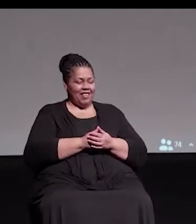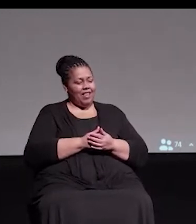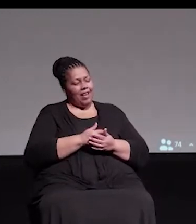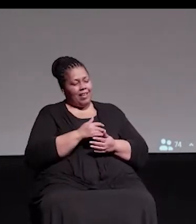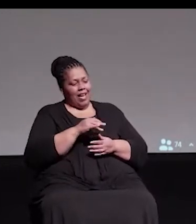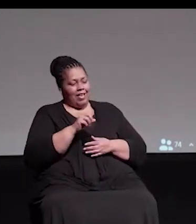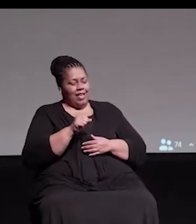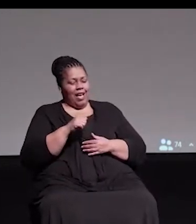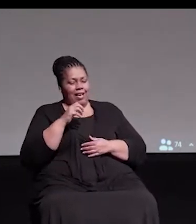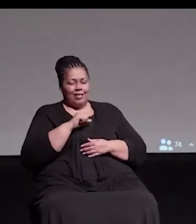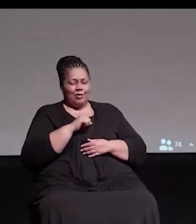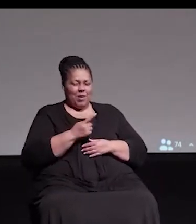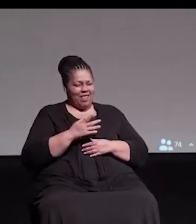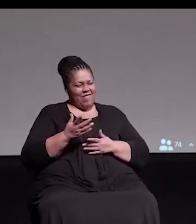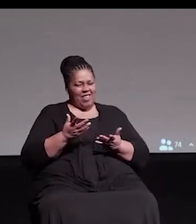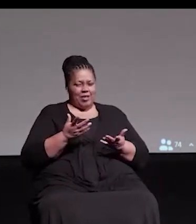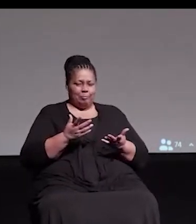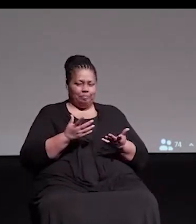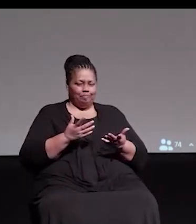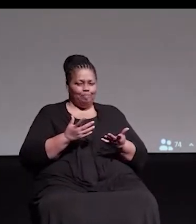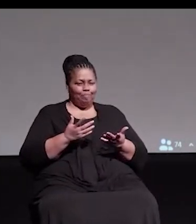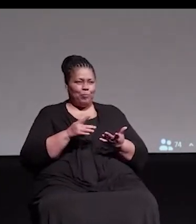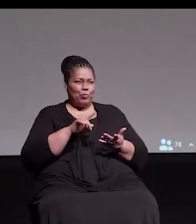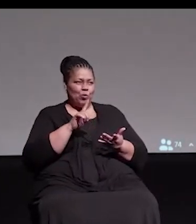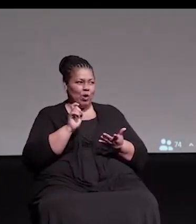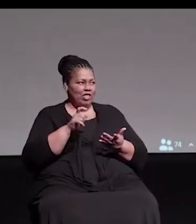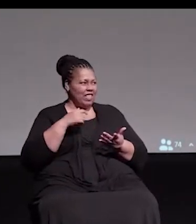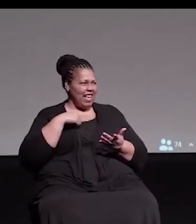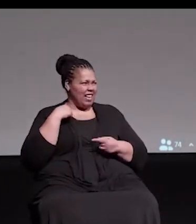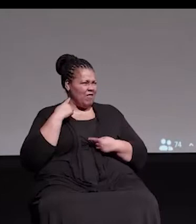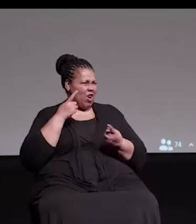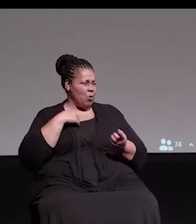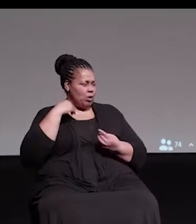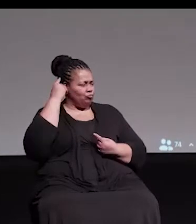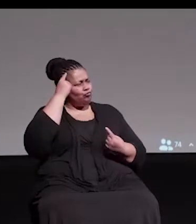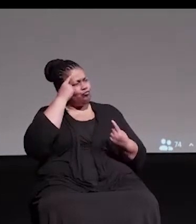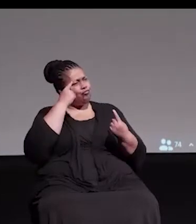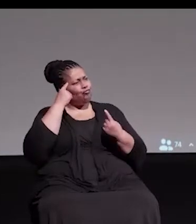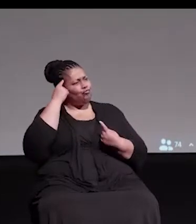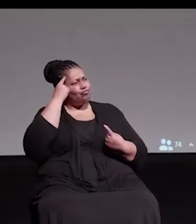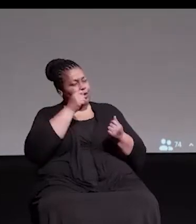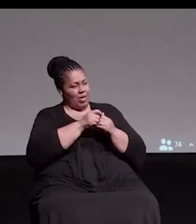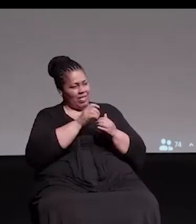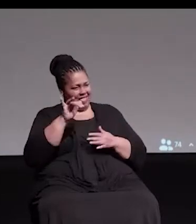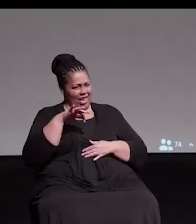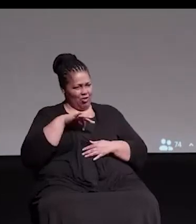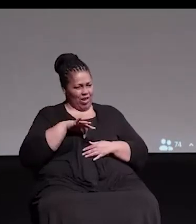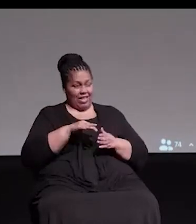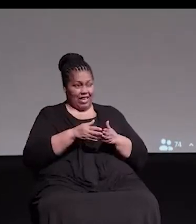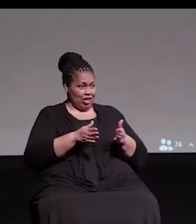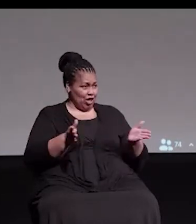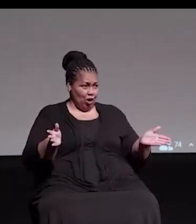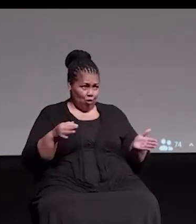Yeah, I guess one of the sort of questions I've always been thinking about with this credit and just general